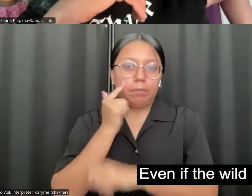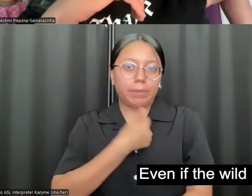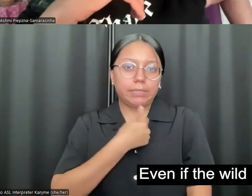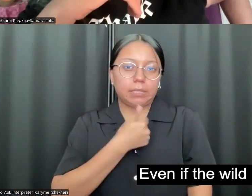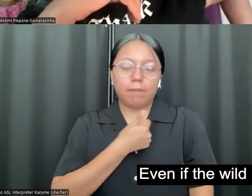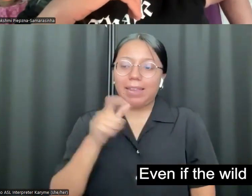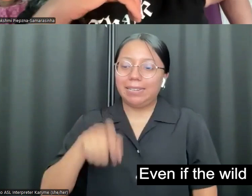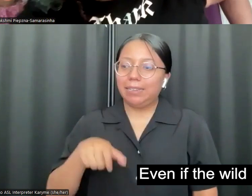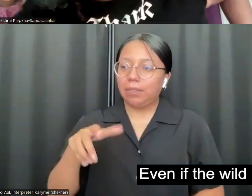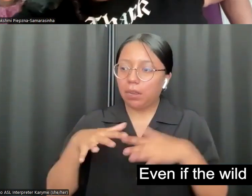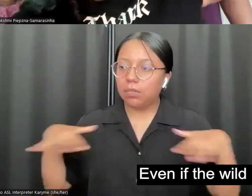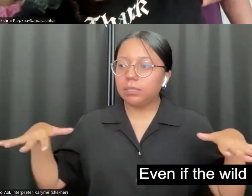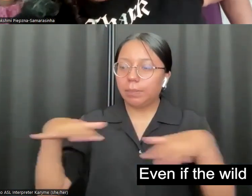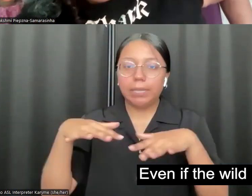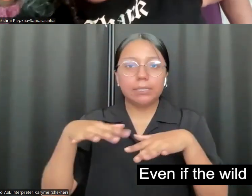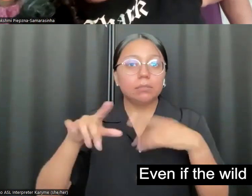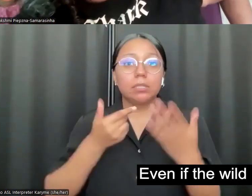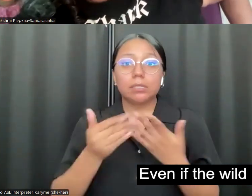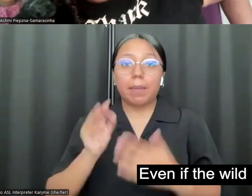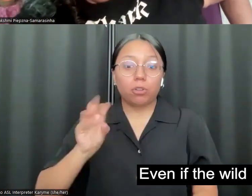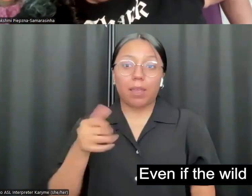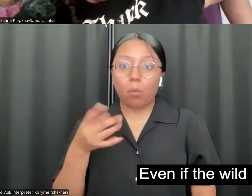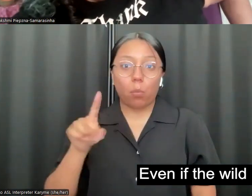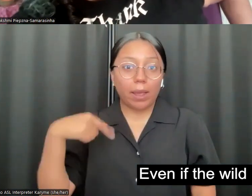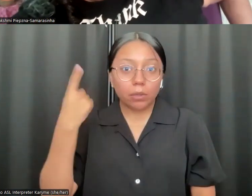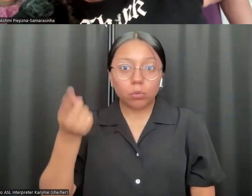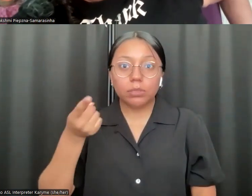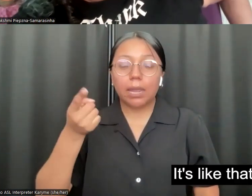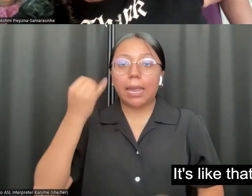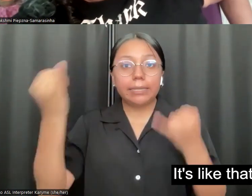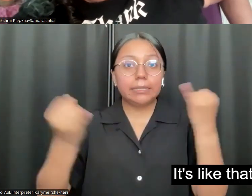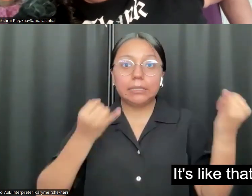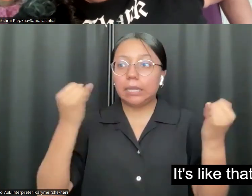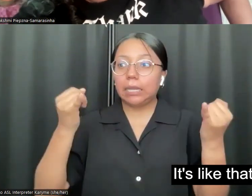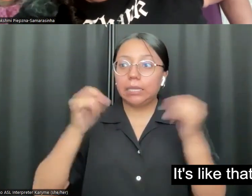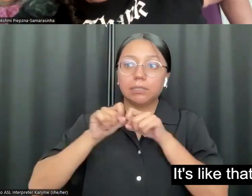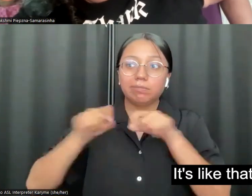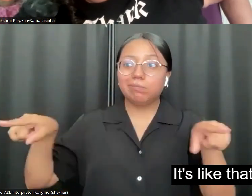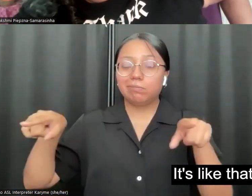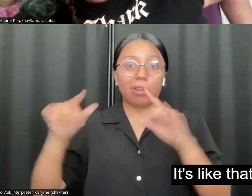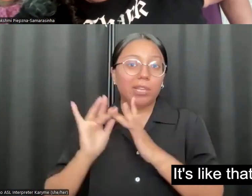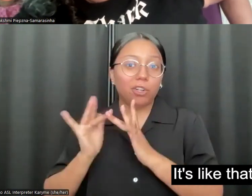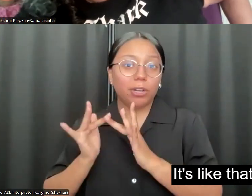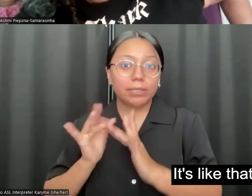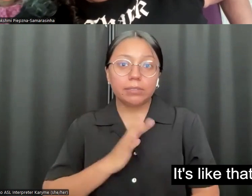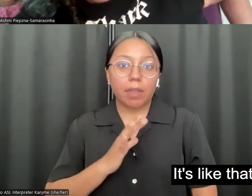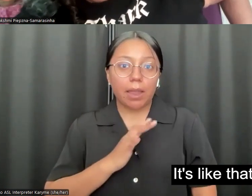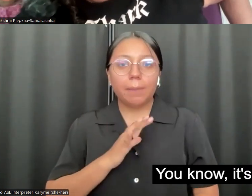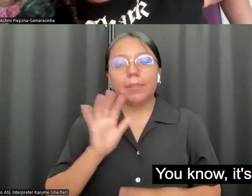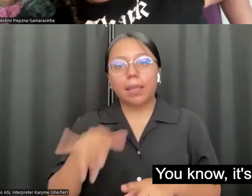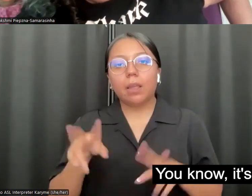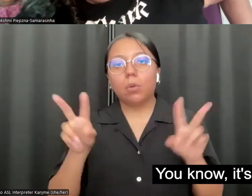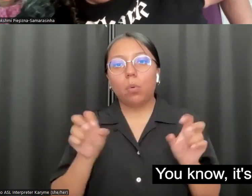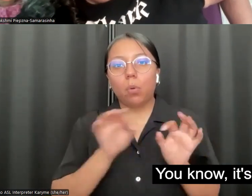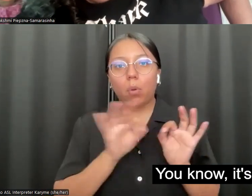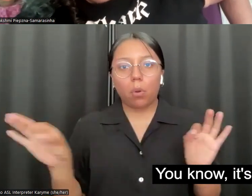idea, even if the wild idea then goes out into the wild internet. So it's like, it's that quote from Essex Hemphill, protect your